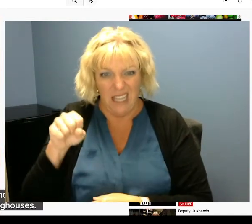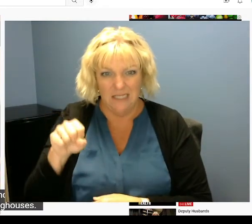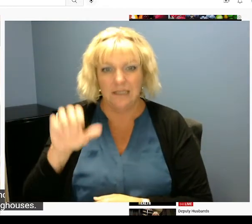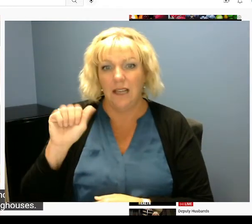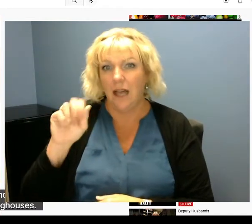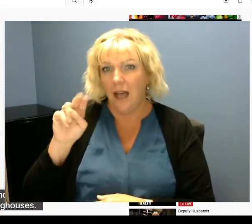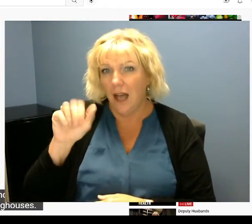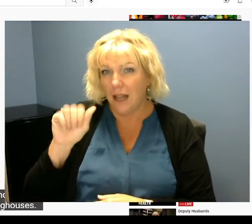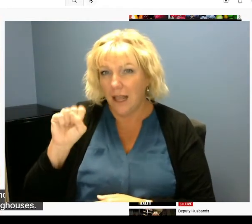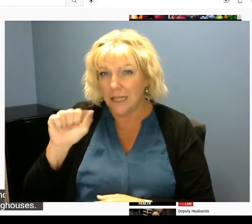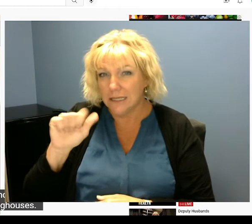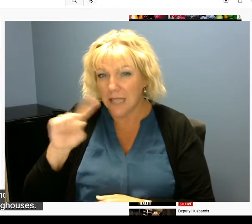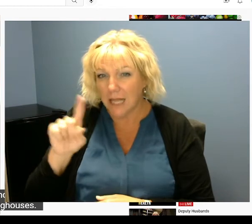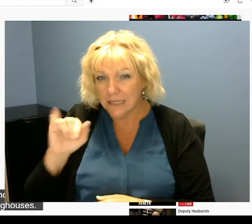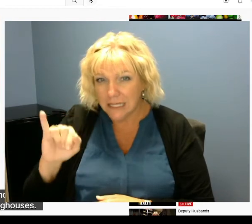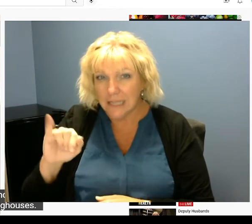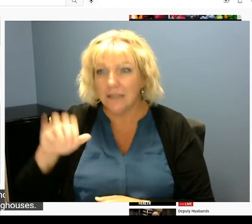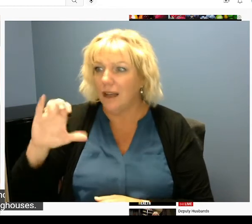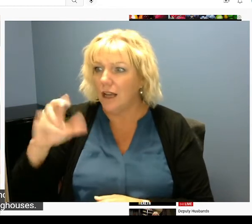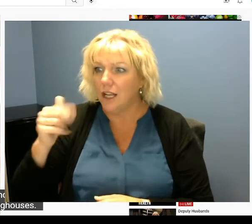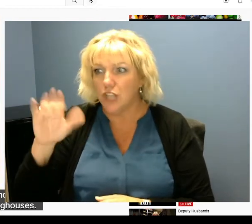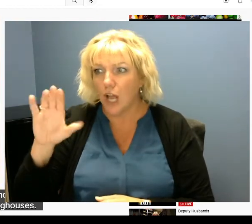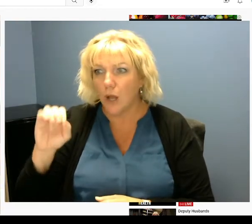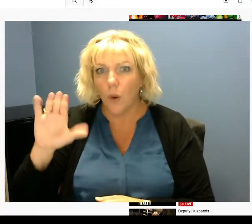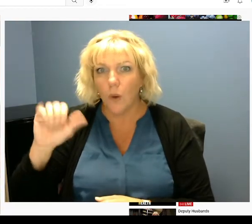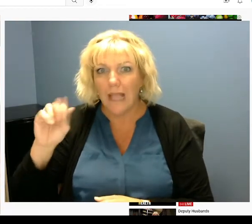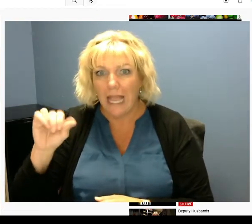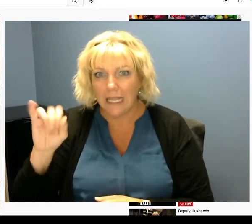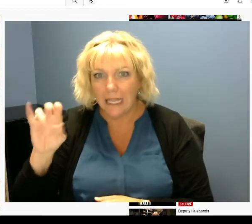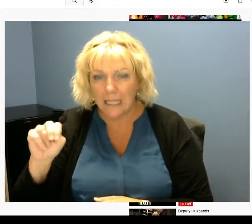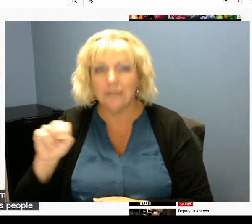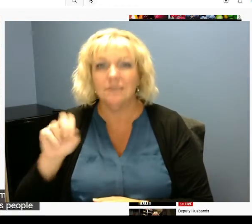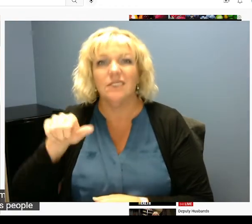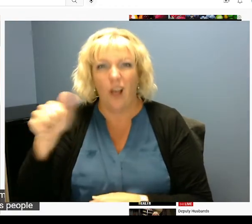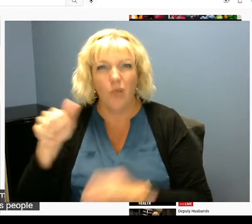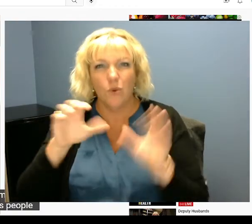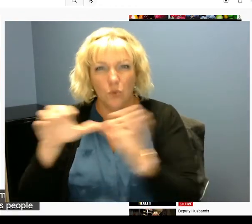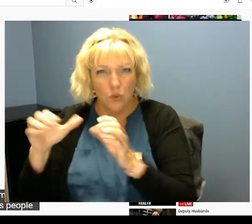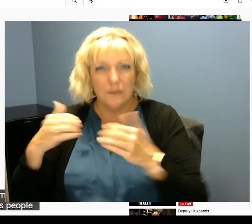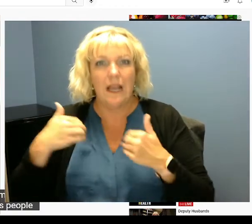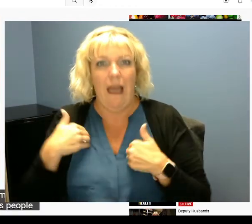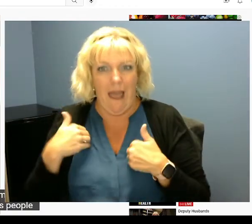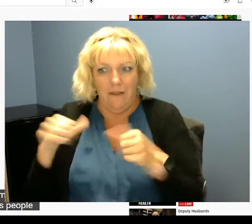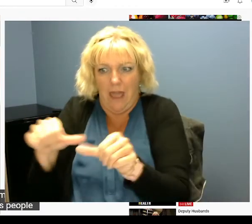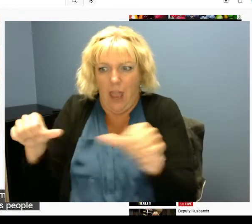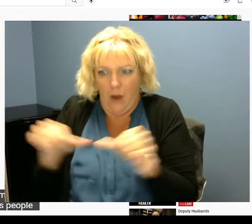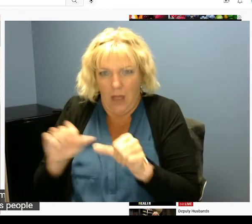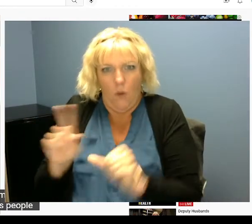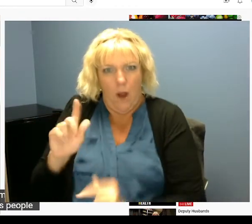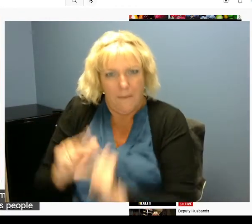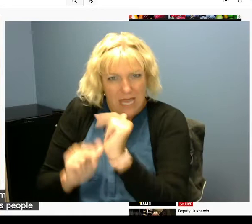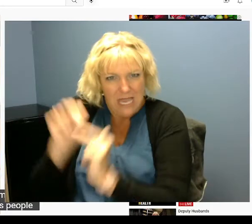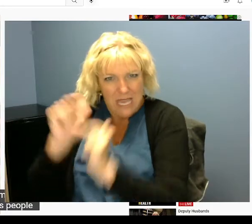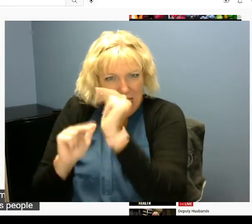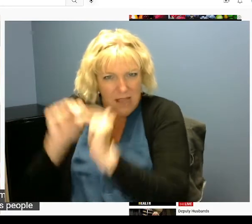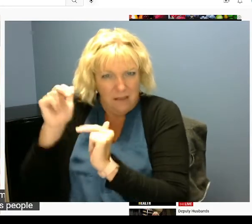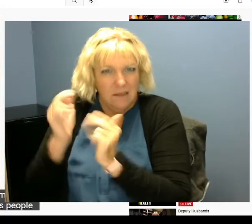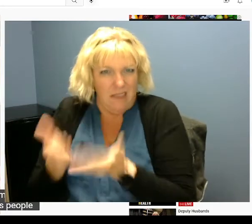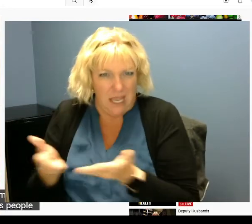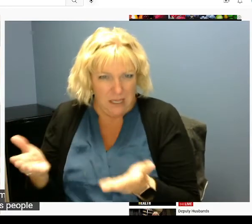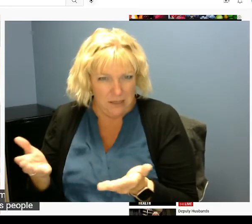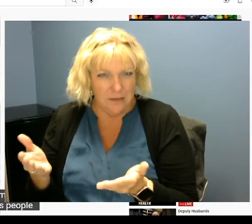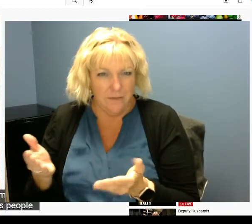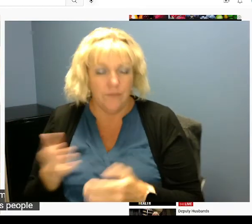Cahokia, or the Iroquois with their longhouses. So again, we'll look at some more